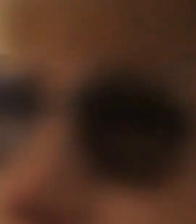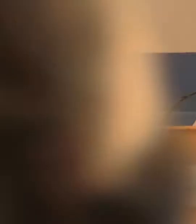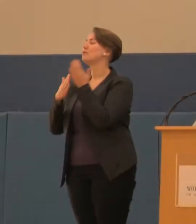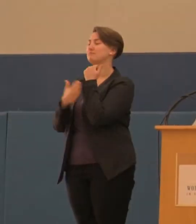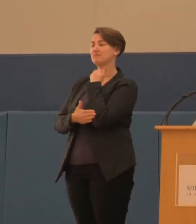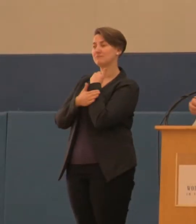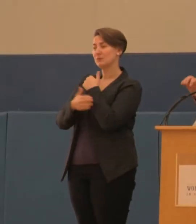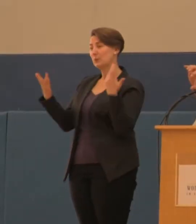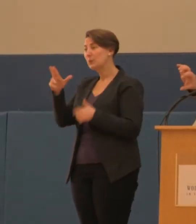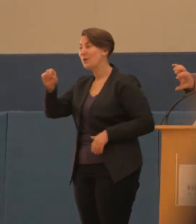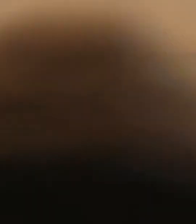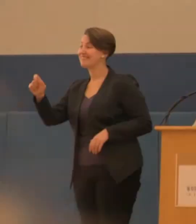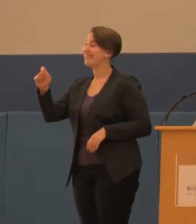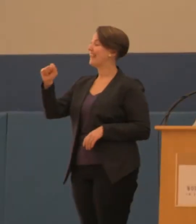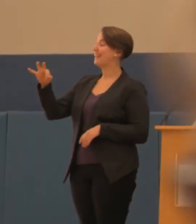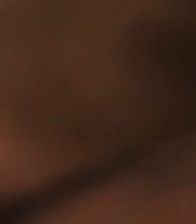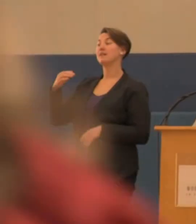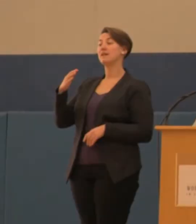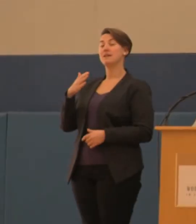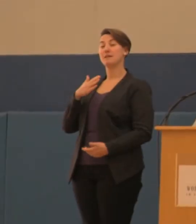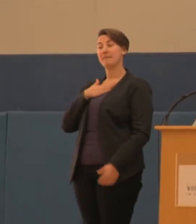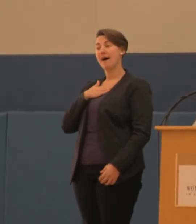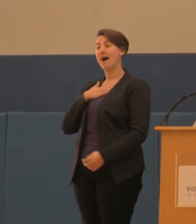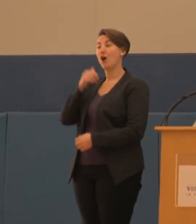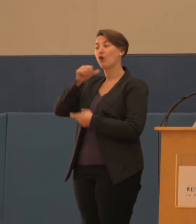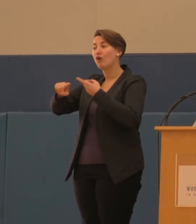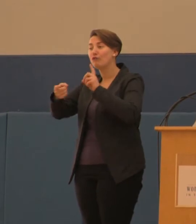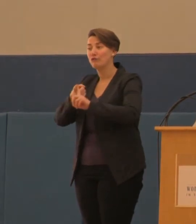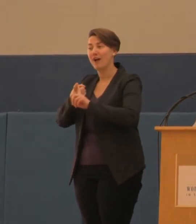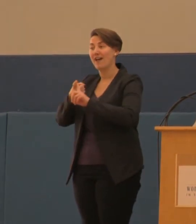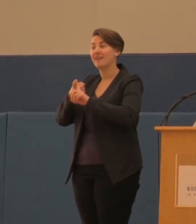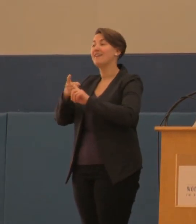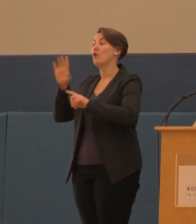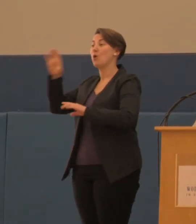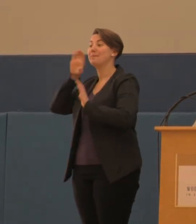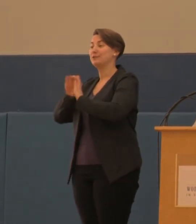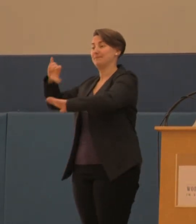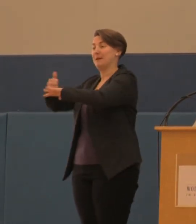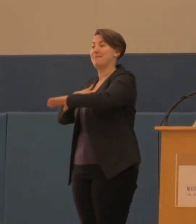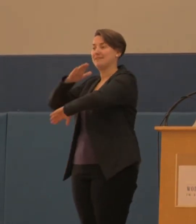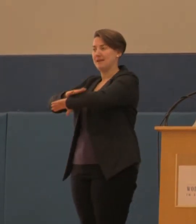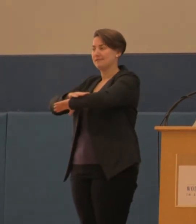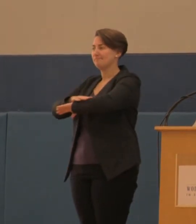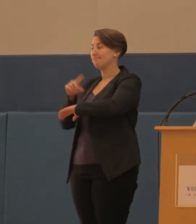where if I had a photograph of my girlfriend on my desk, I could get